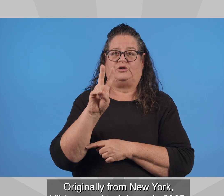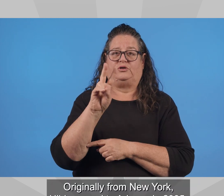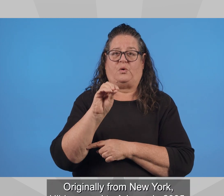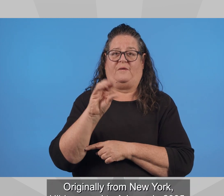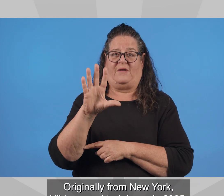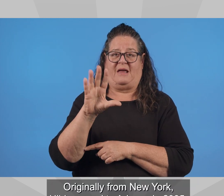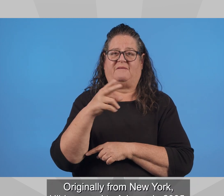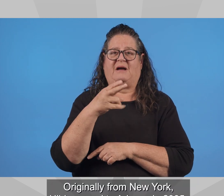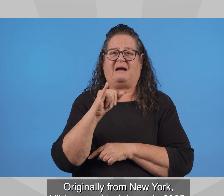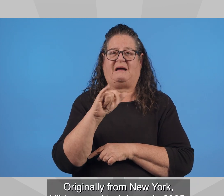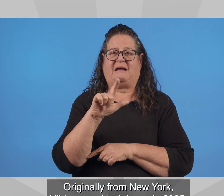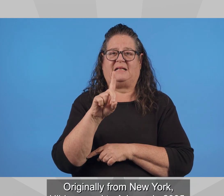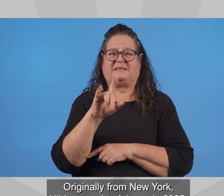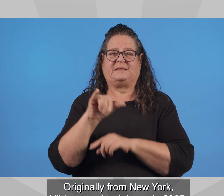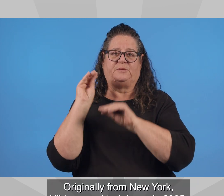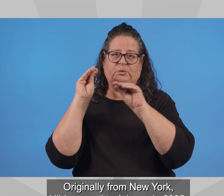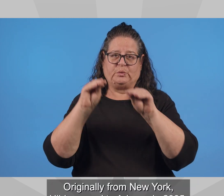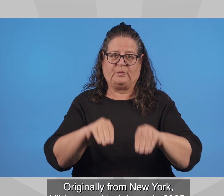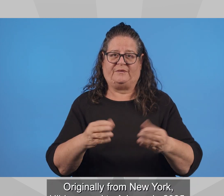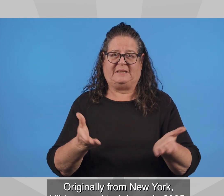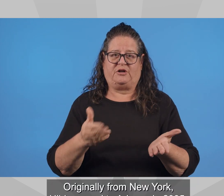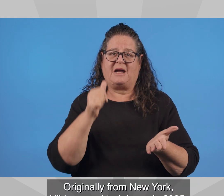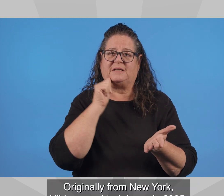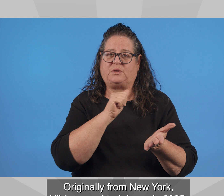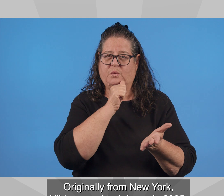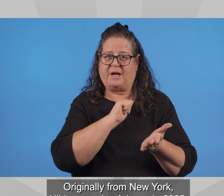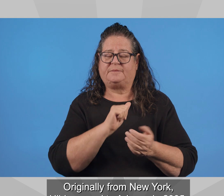Originally from New York, Hildy moved to Arizona in 2005.